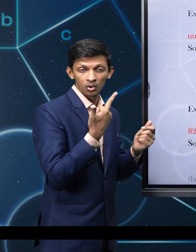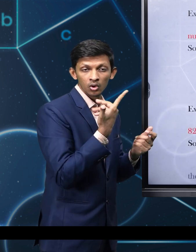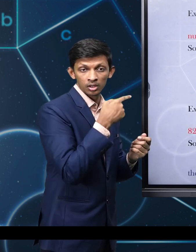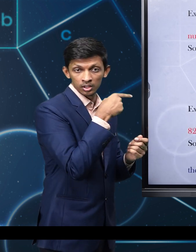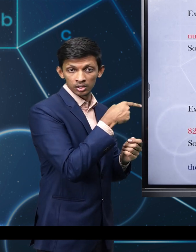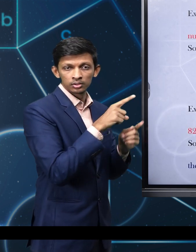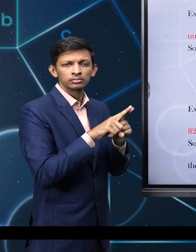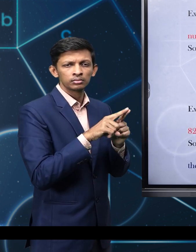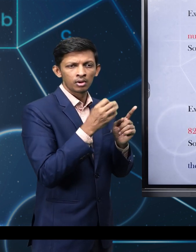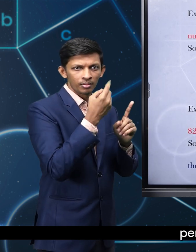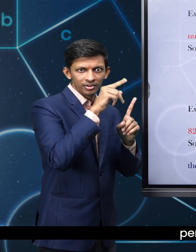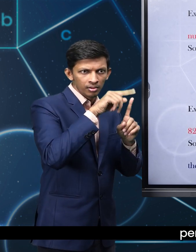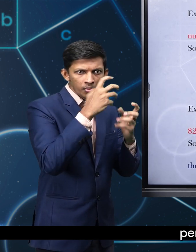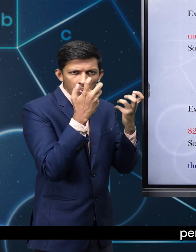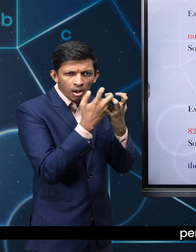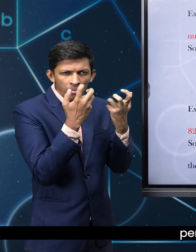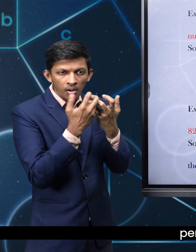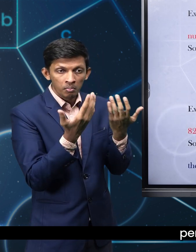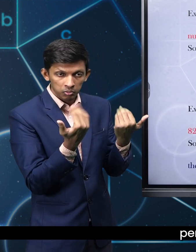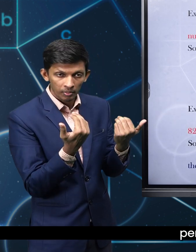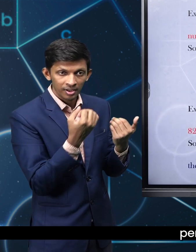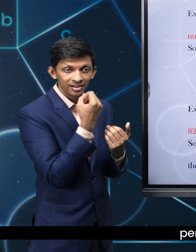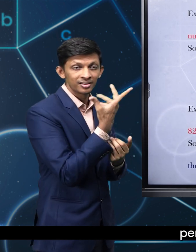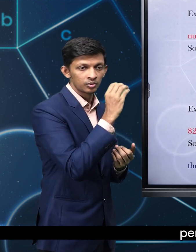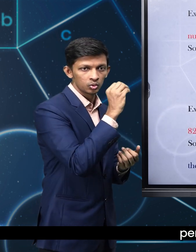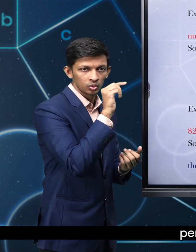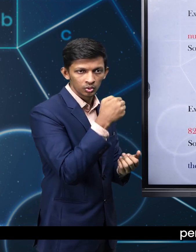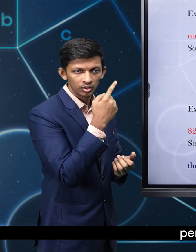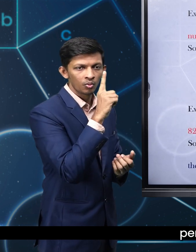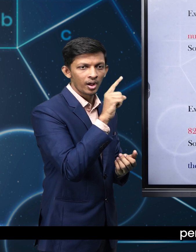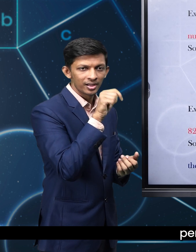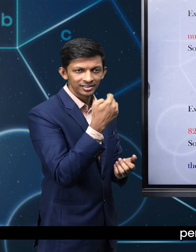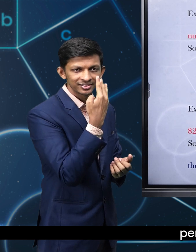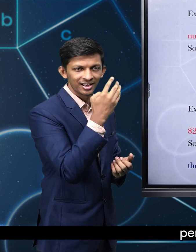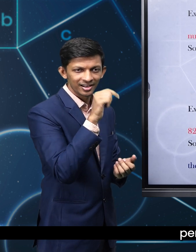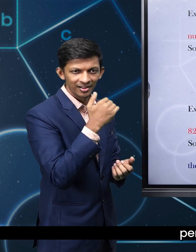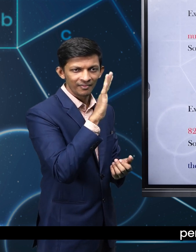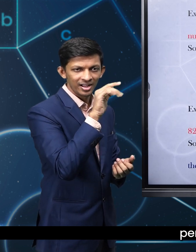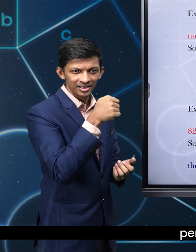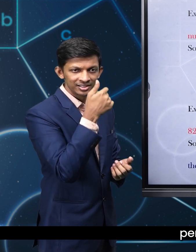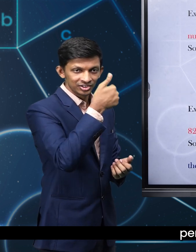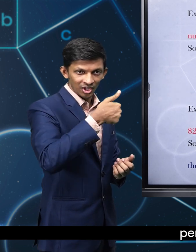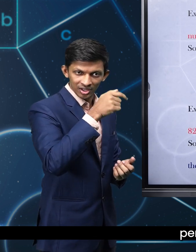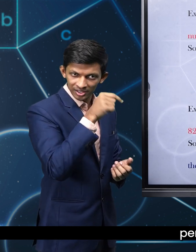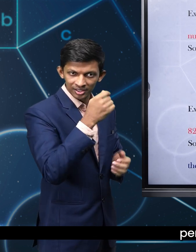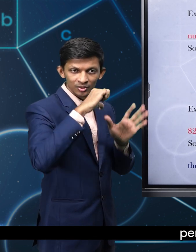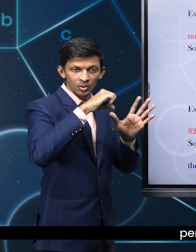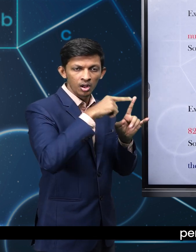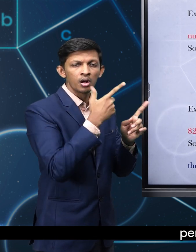because the unit digit of a perfect square will be 0, 1, 4, 5, 6,